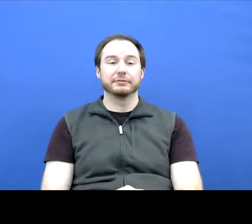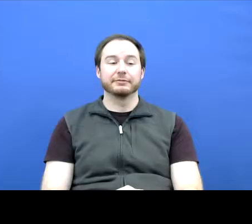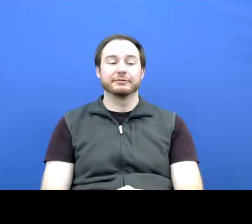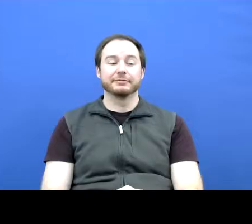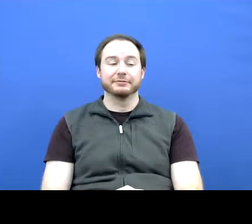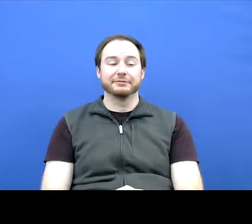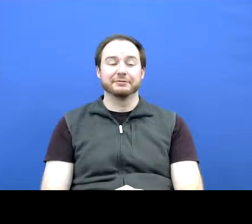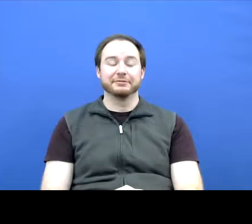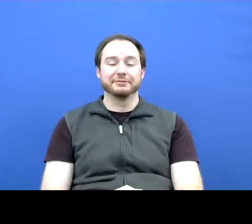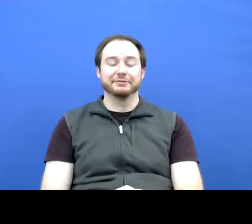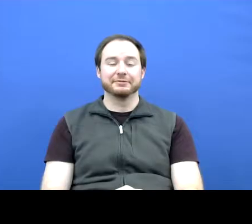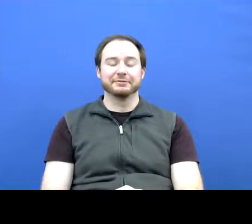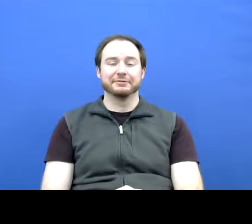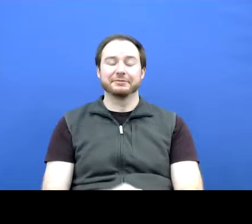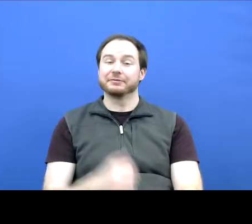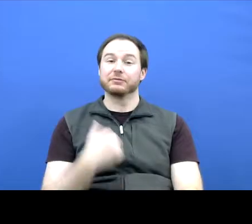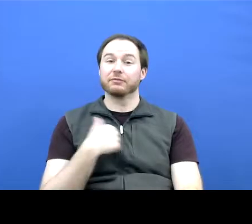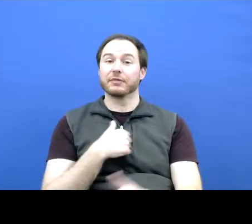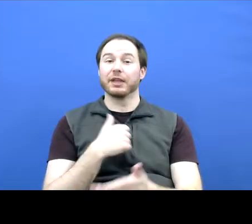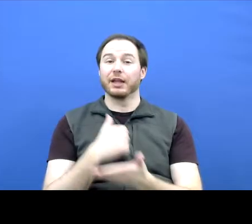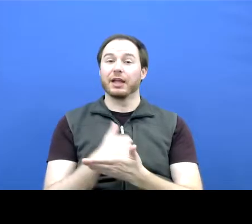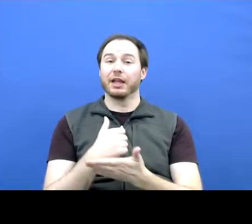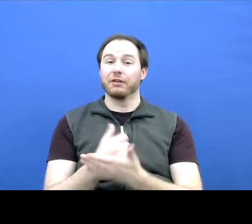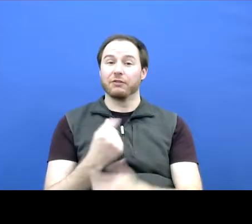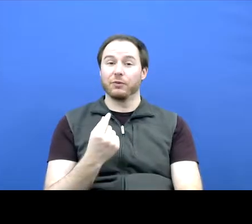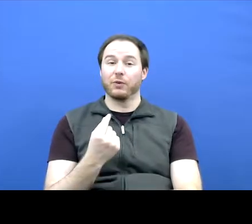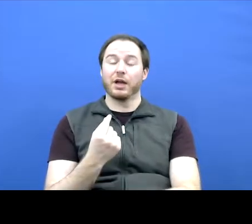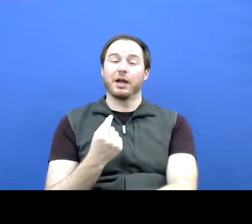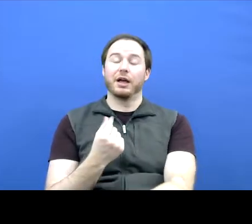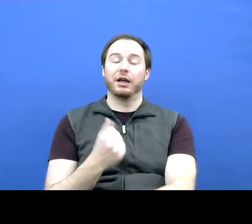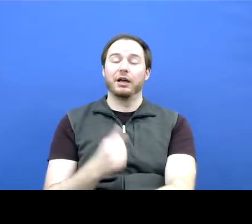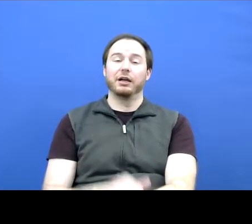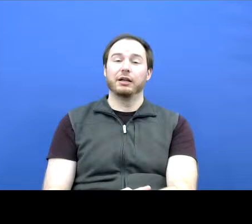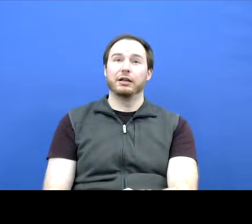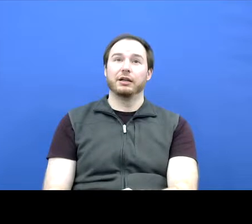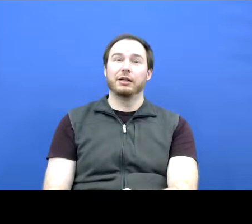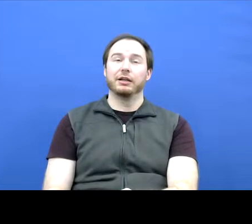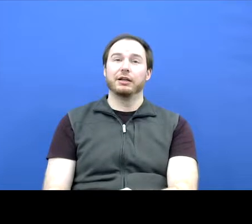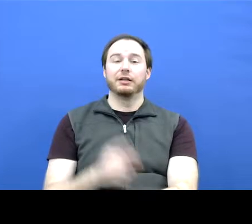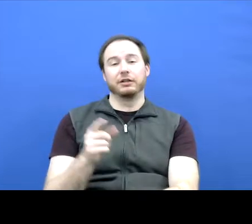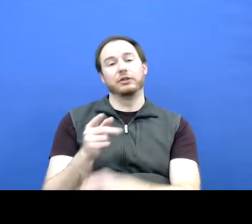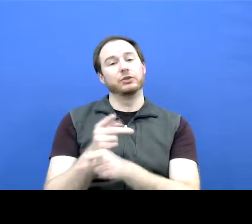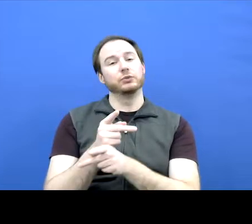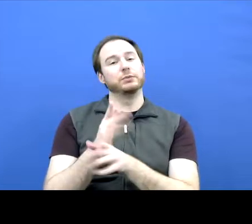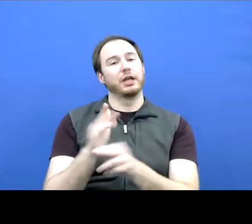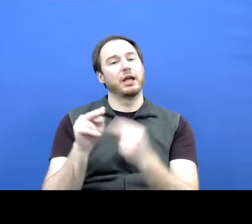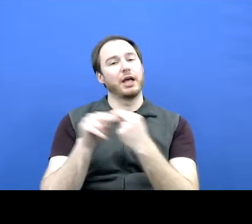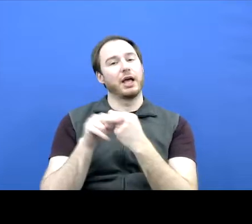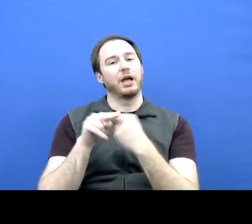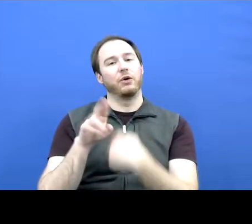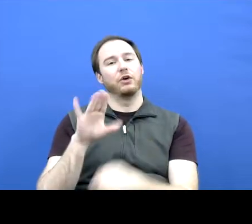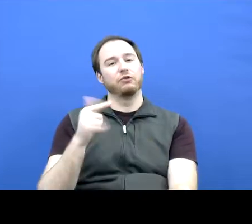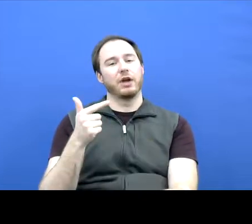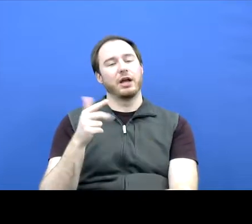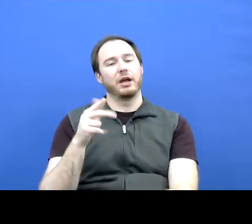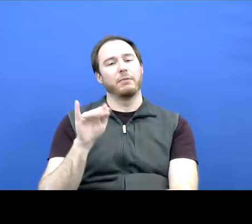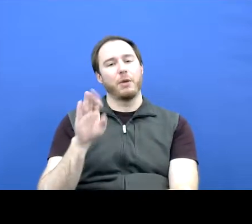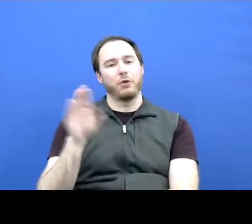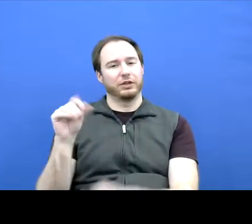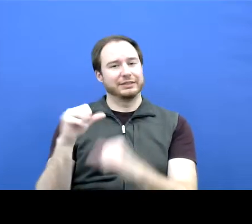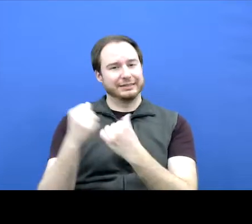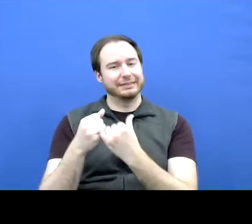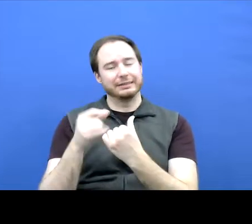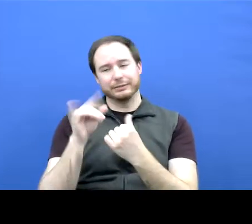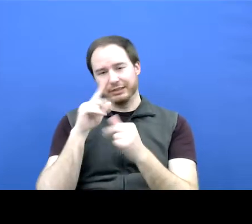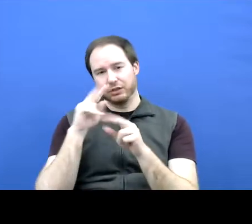doing that will help is, so our superintendent of highways, Craig Barber, and his team, they looked